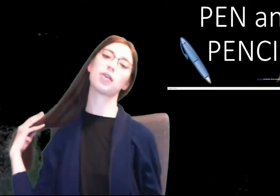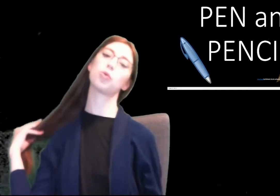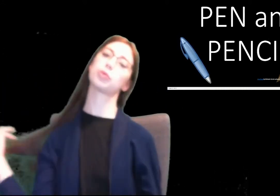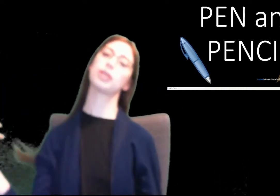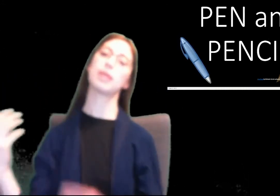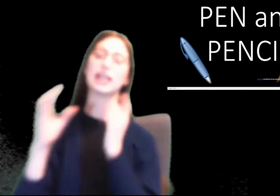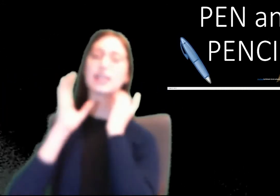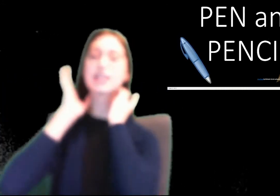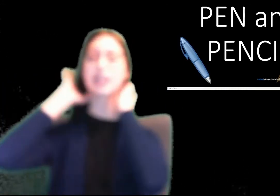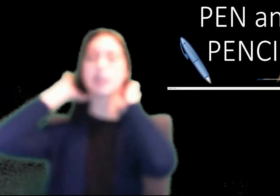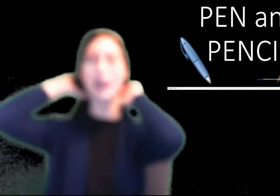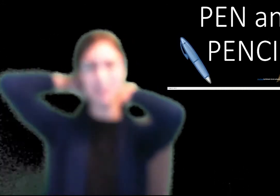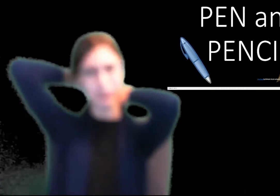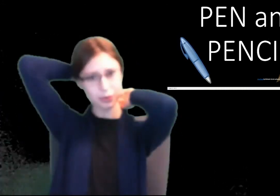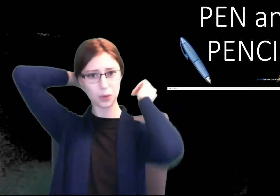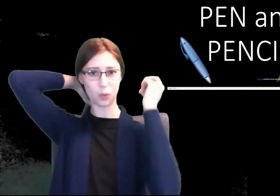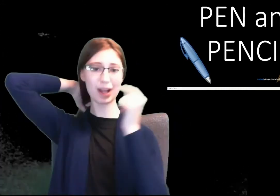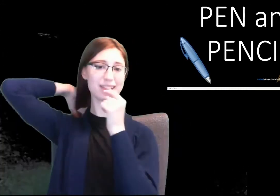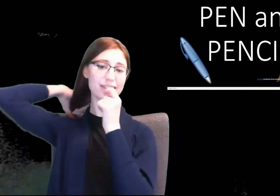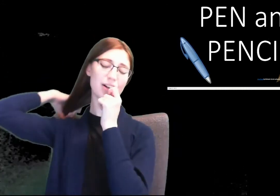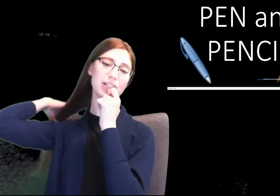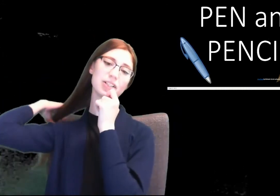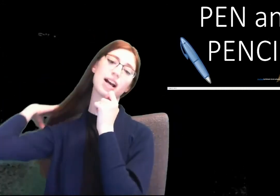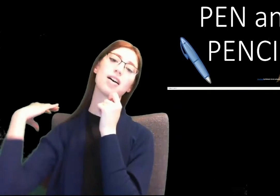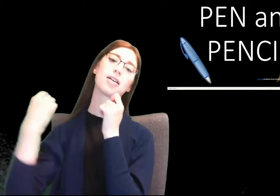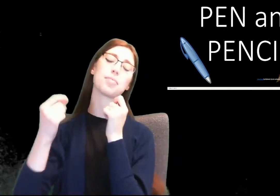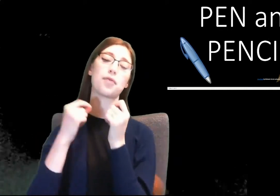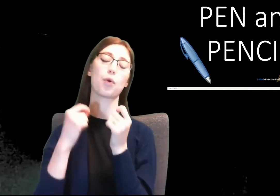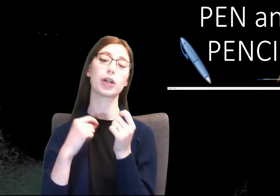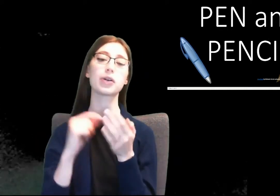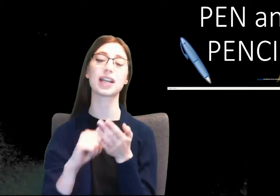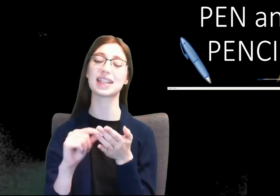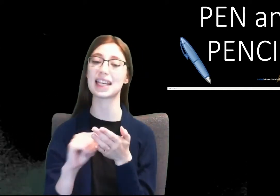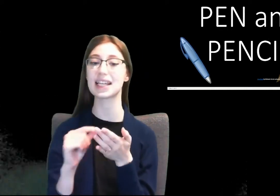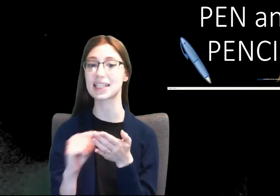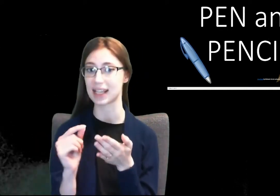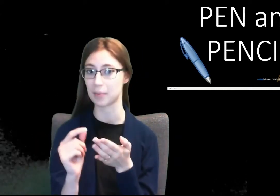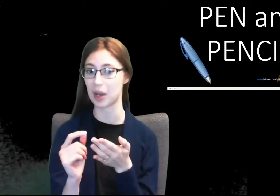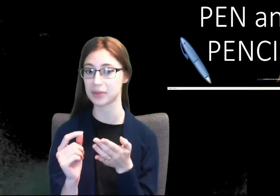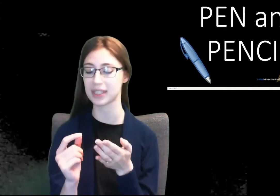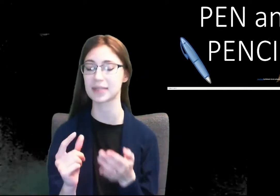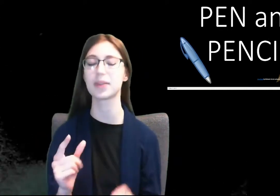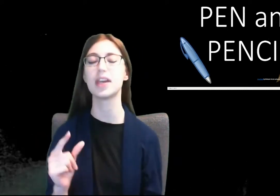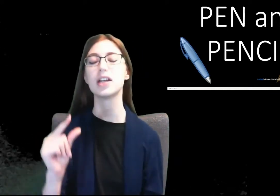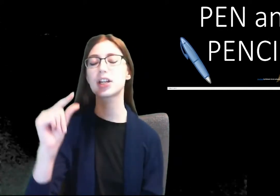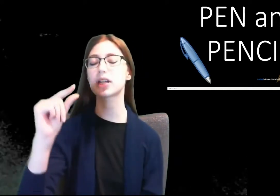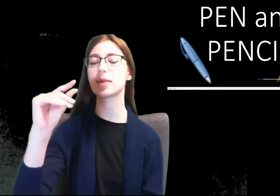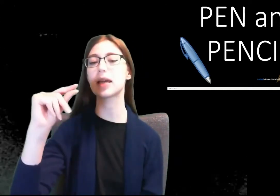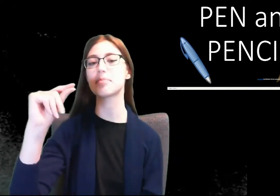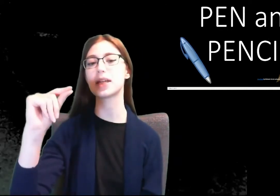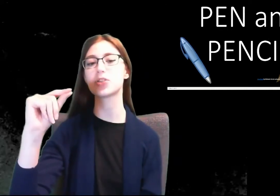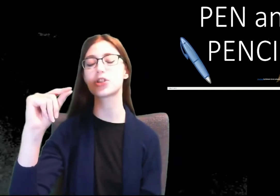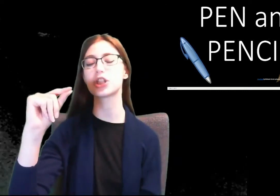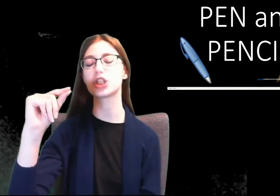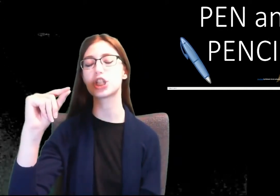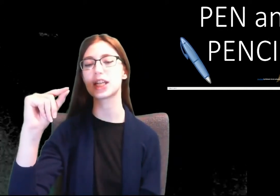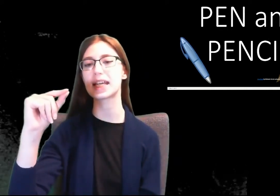old pens that you had to wet on your tongue before you could get the ink to come out. You're going to make a pinched G hand